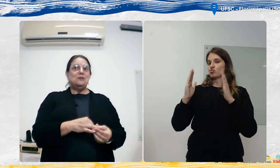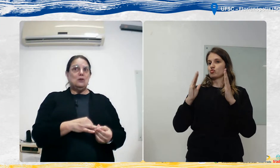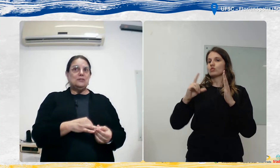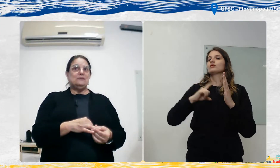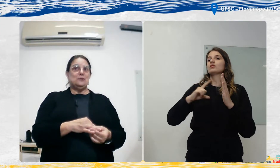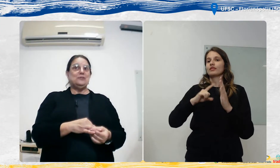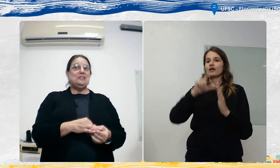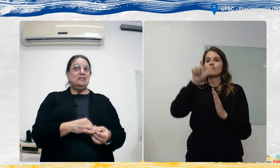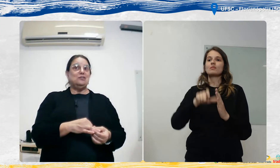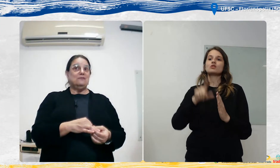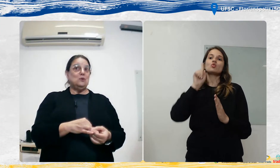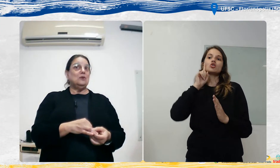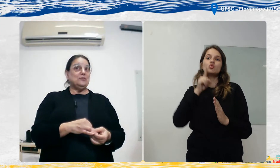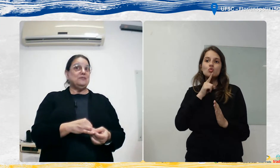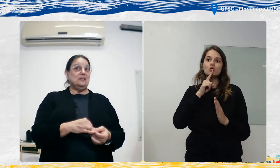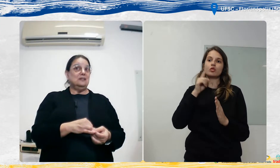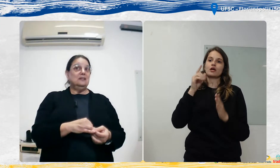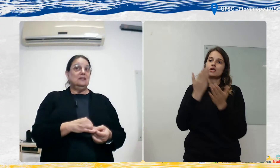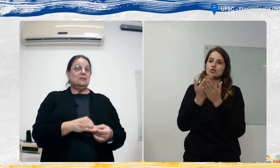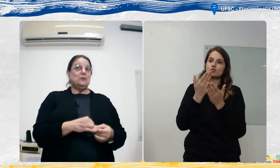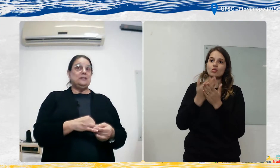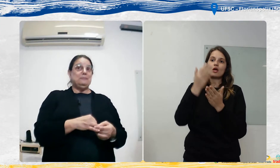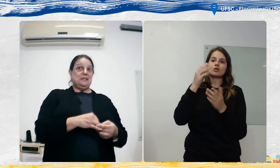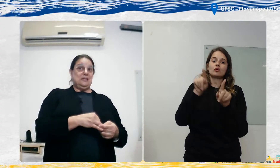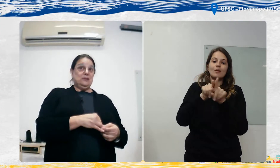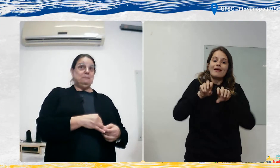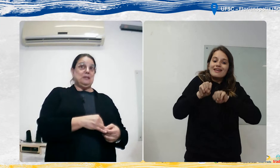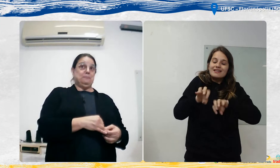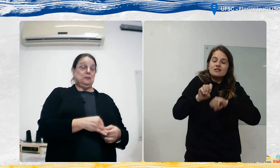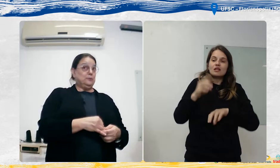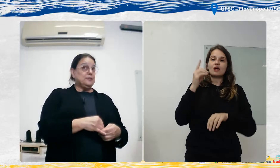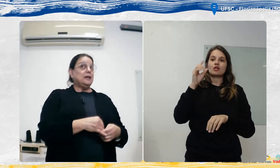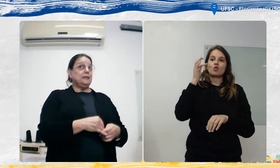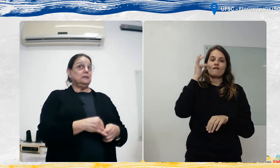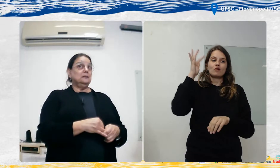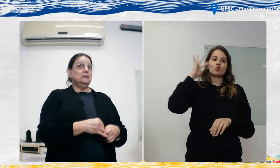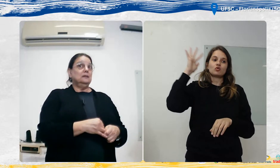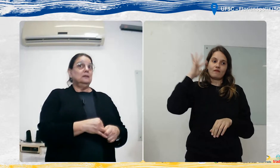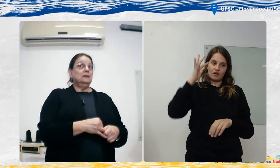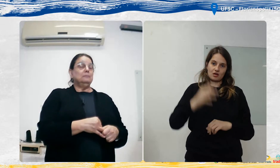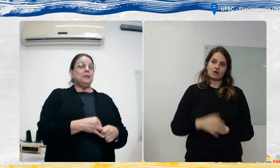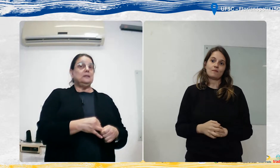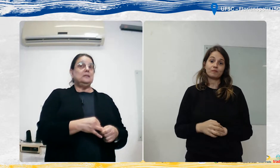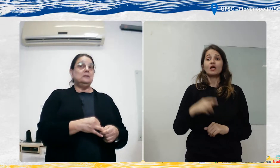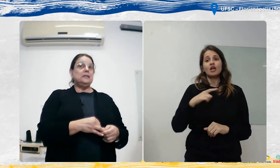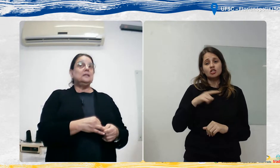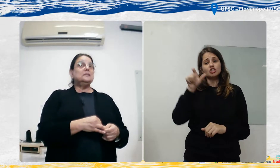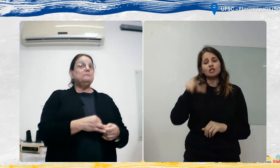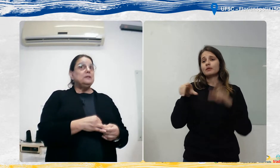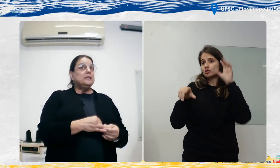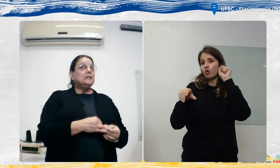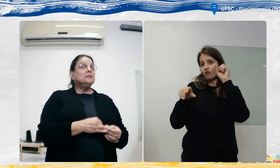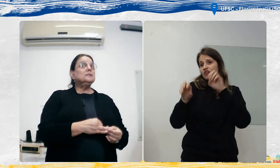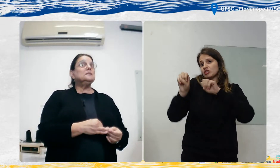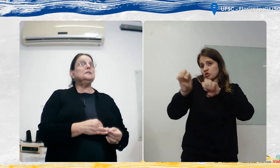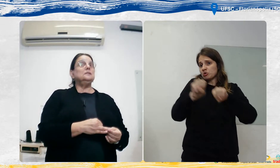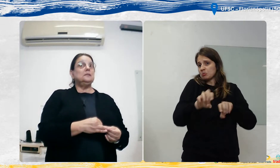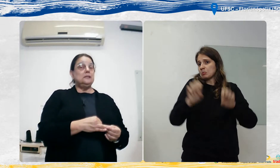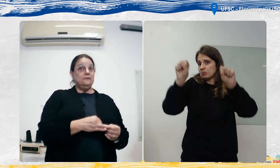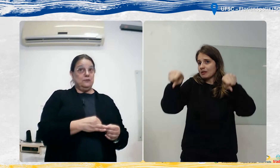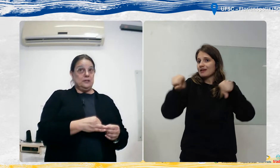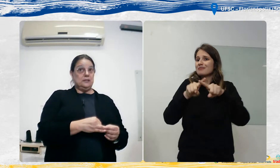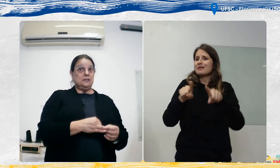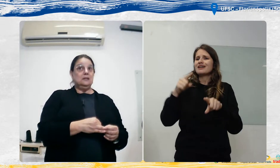deaf philosophers teaching philosophy. It's always been hearing people who sign, but the hearing experience